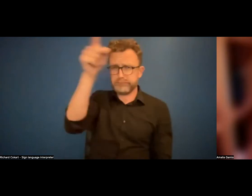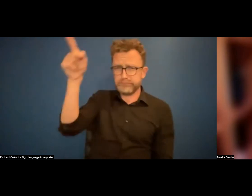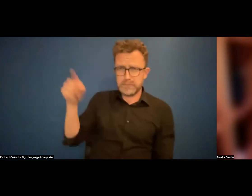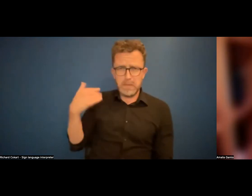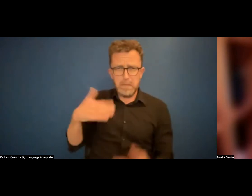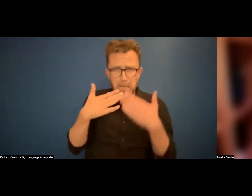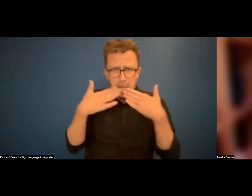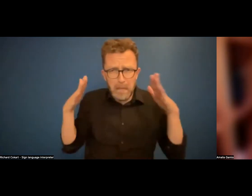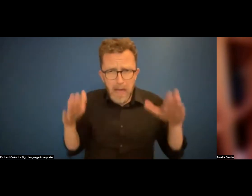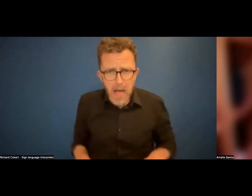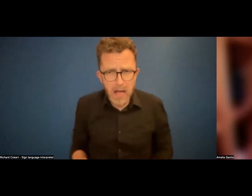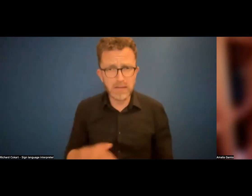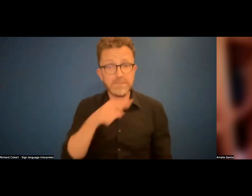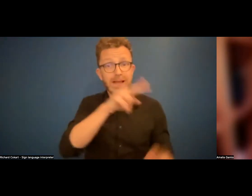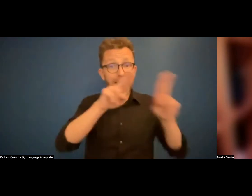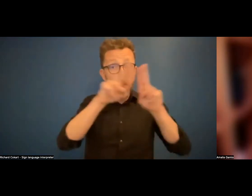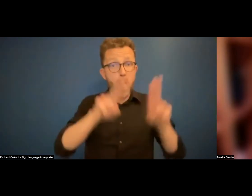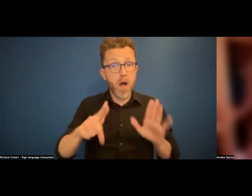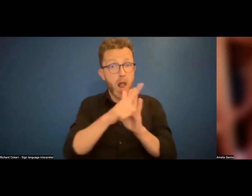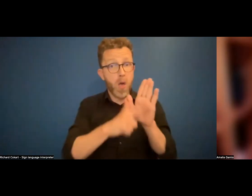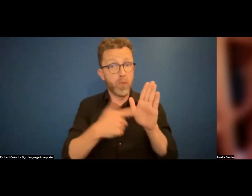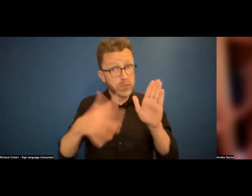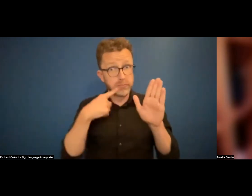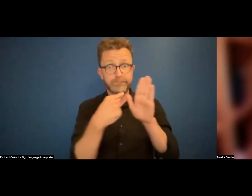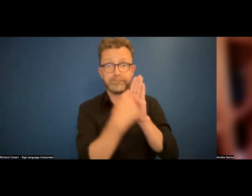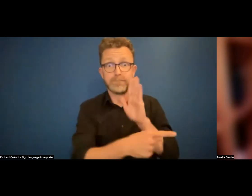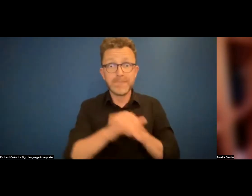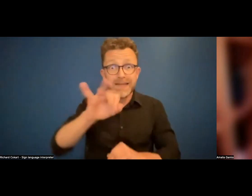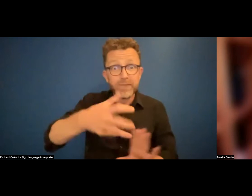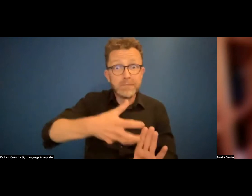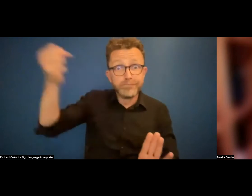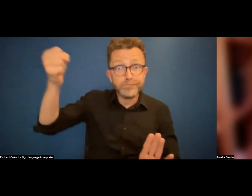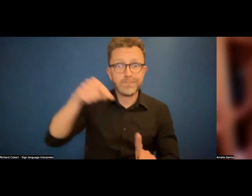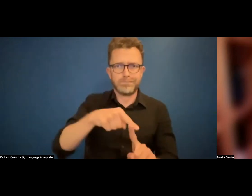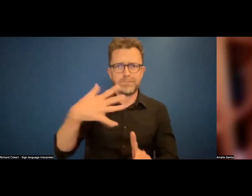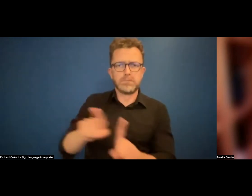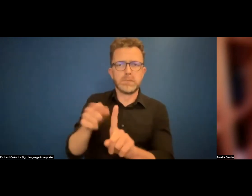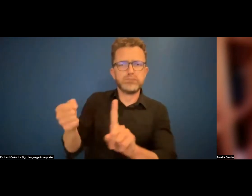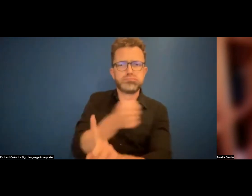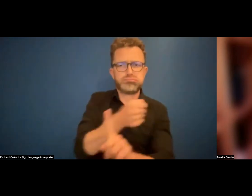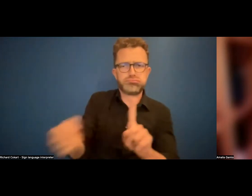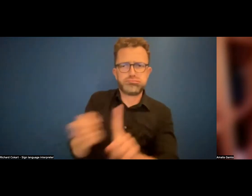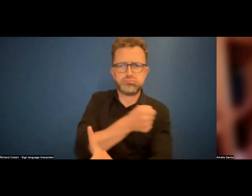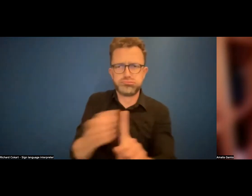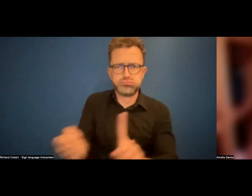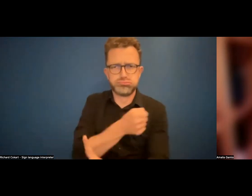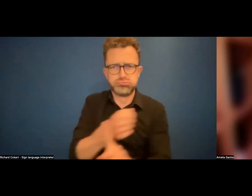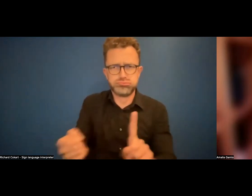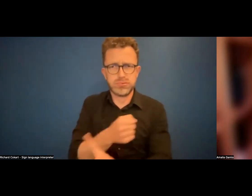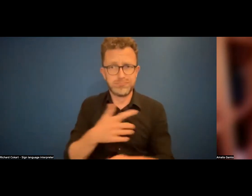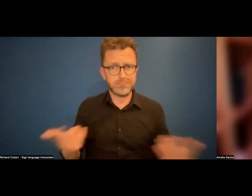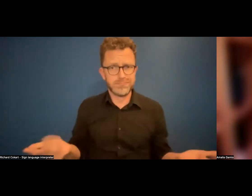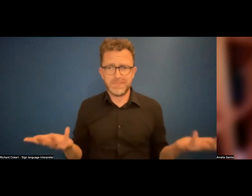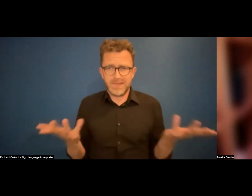face practices of the Inquisition. Why? Most legislation around the world fails to